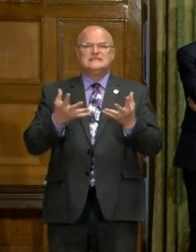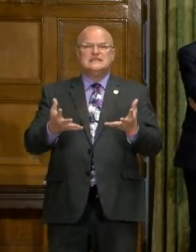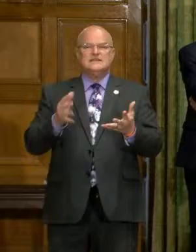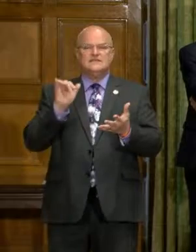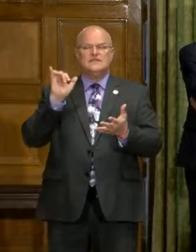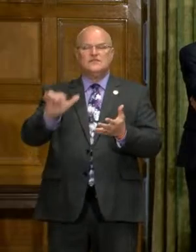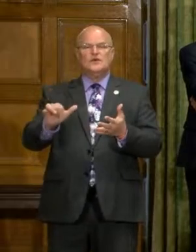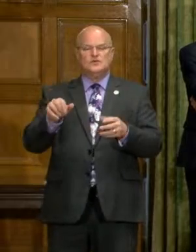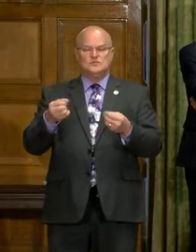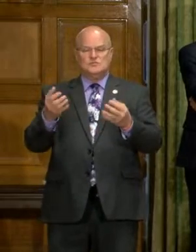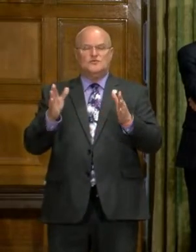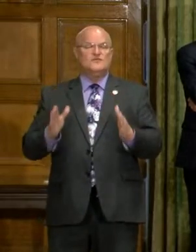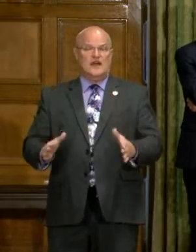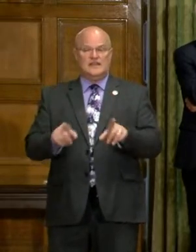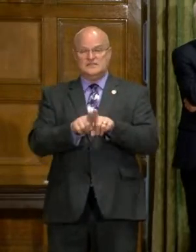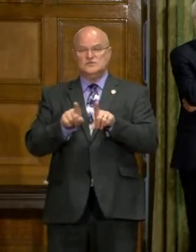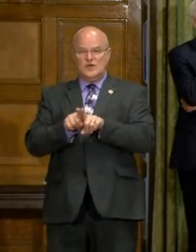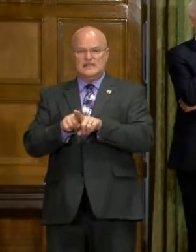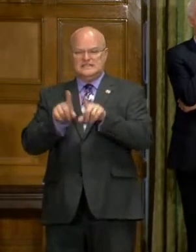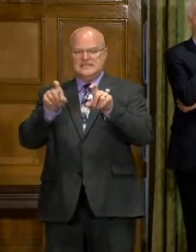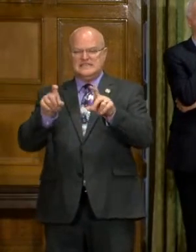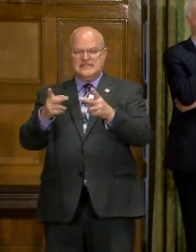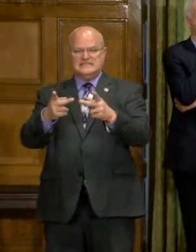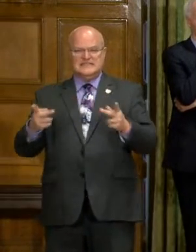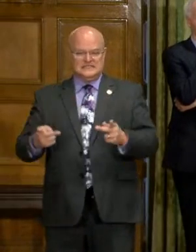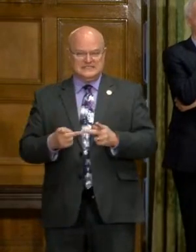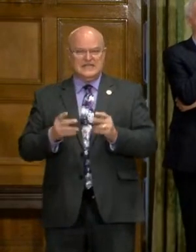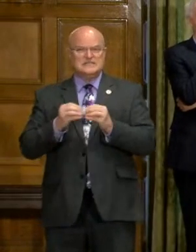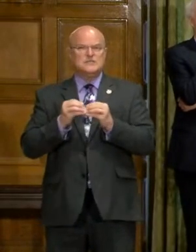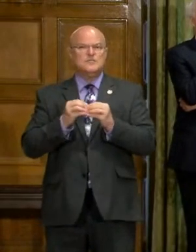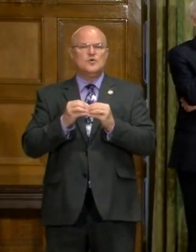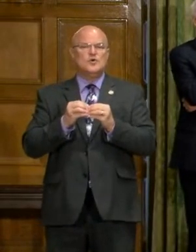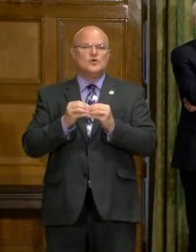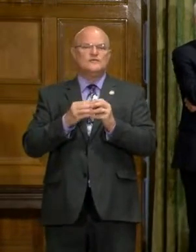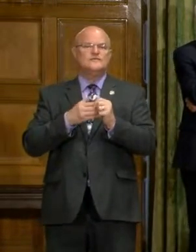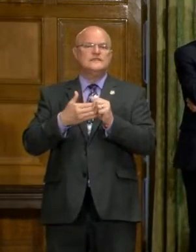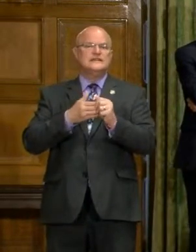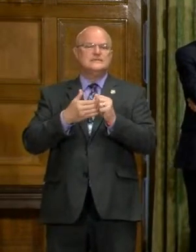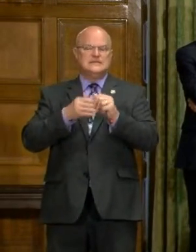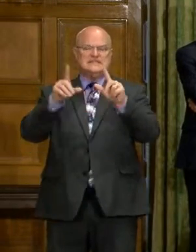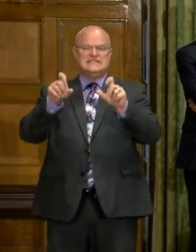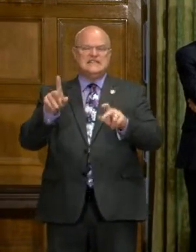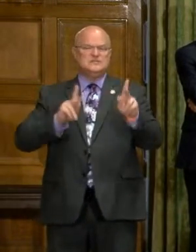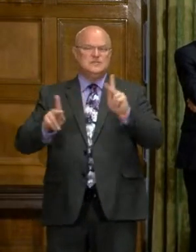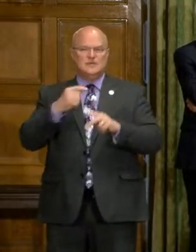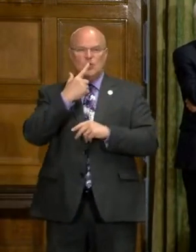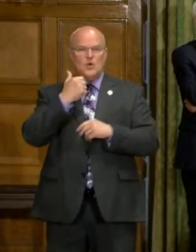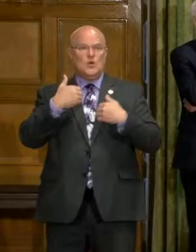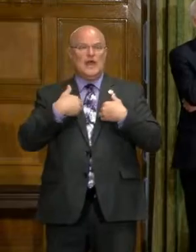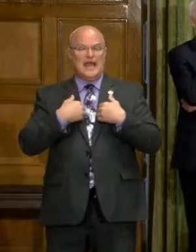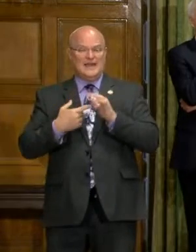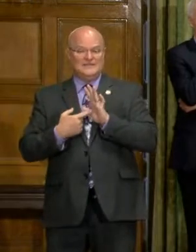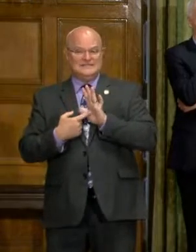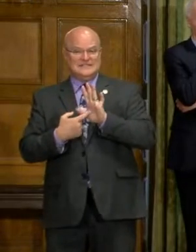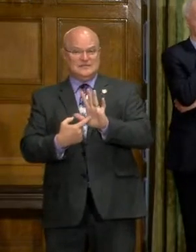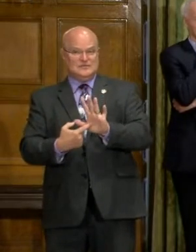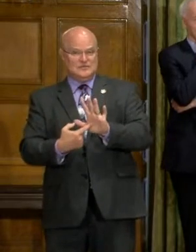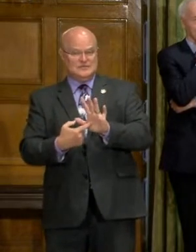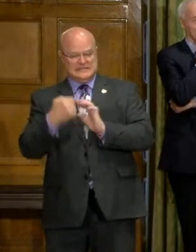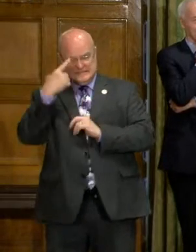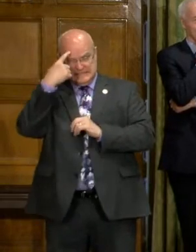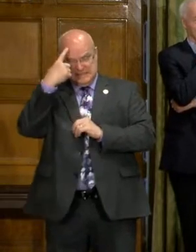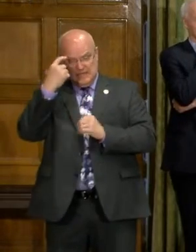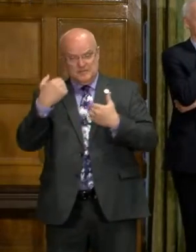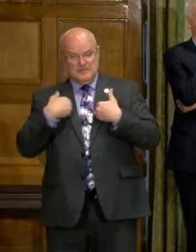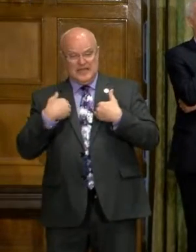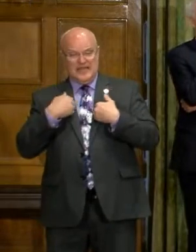those providers, as well as the testing sites, more freedom to test people who have symptoms they